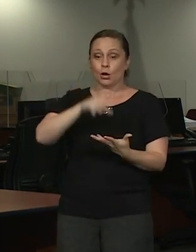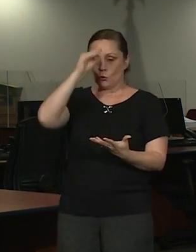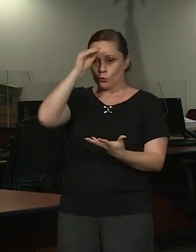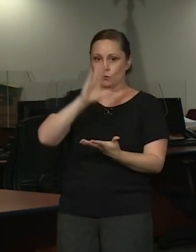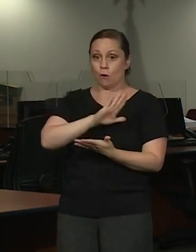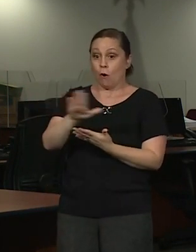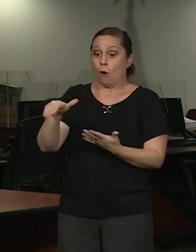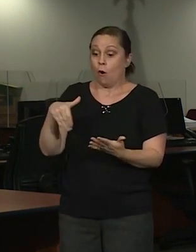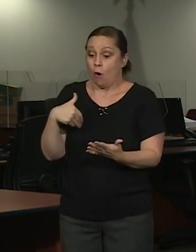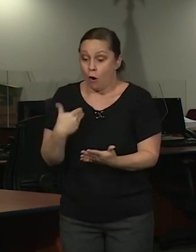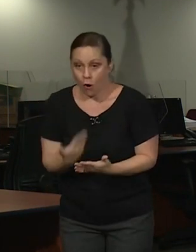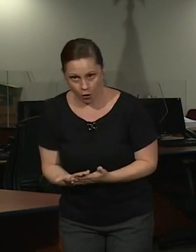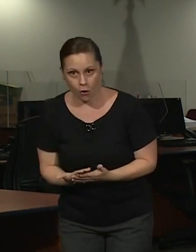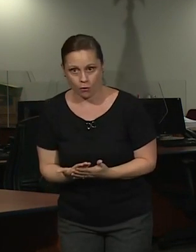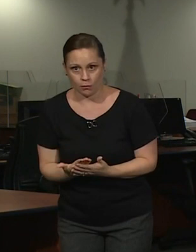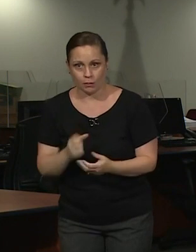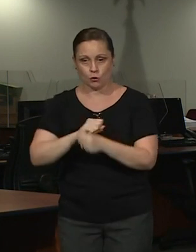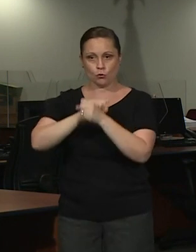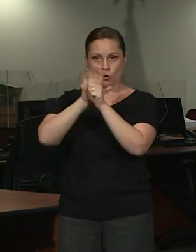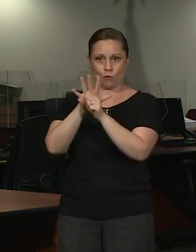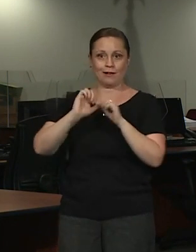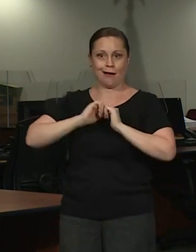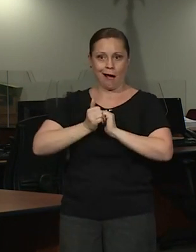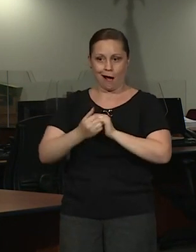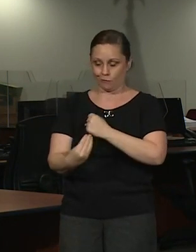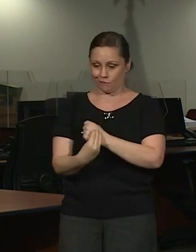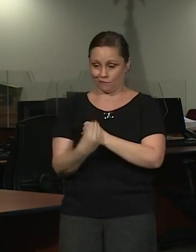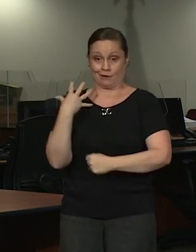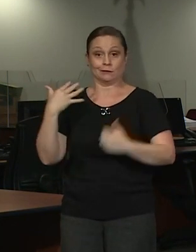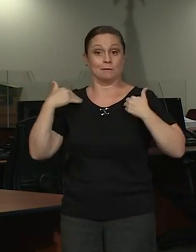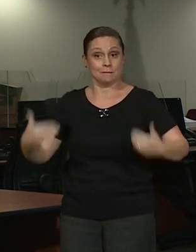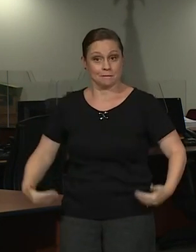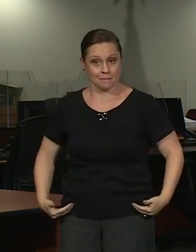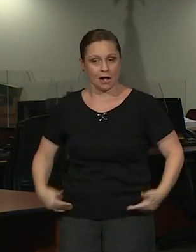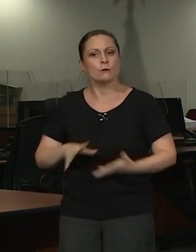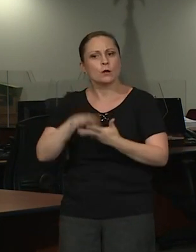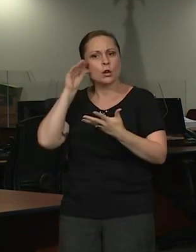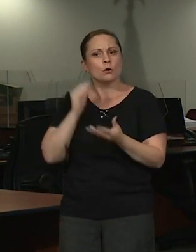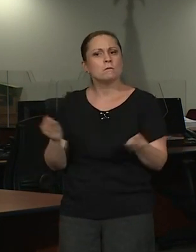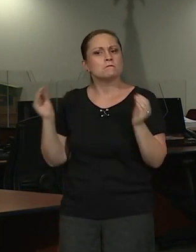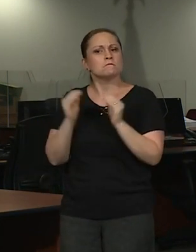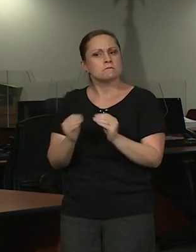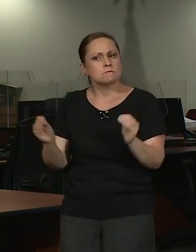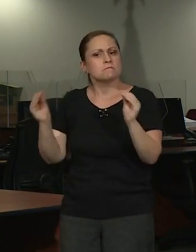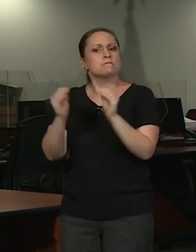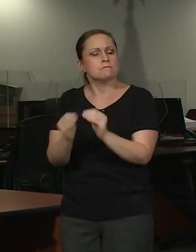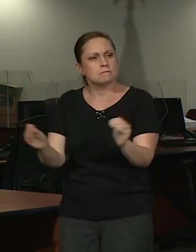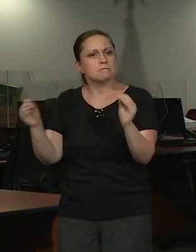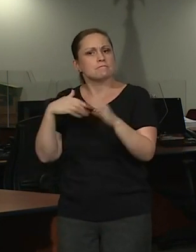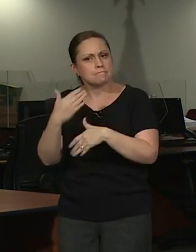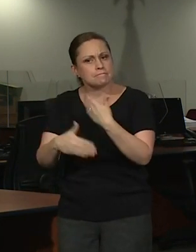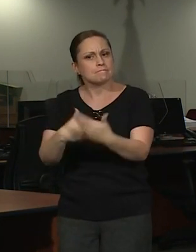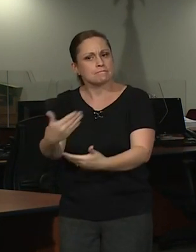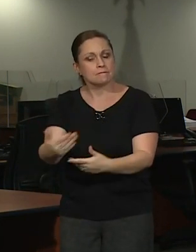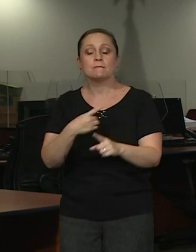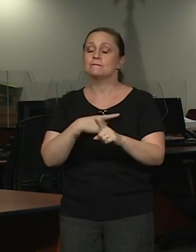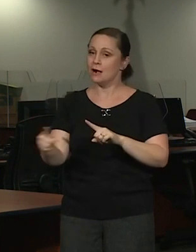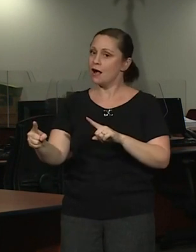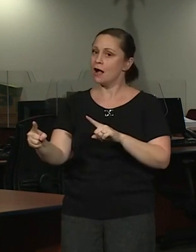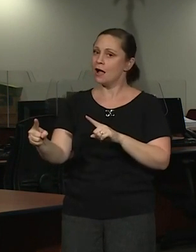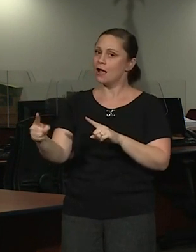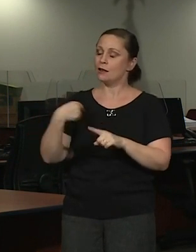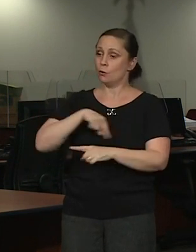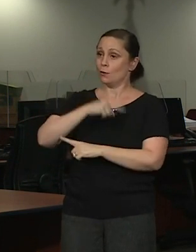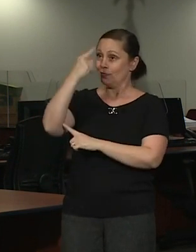now, because we seem to learn more as we go along. But we know, or we think we know, how to prevent